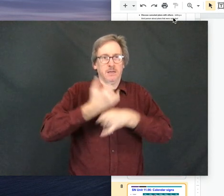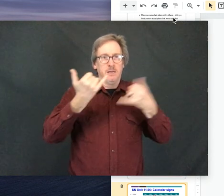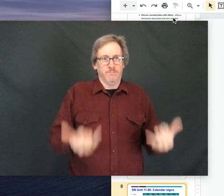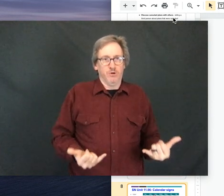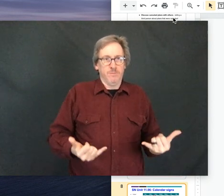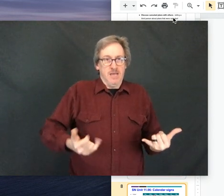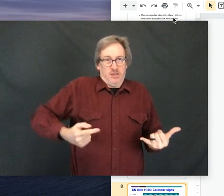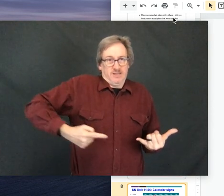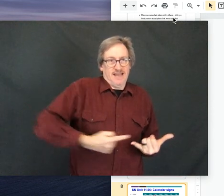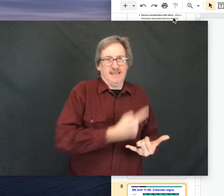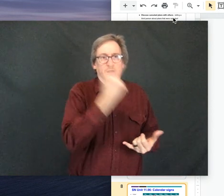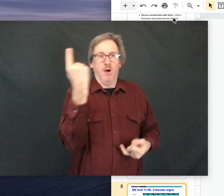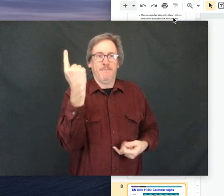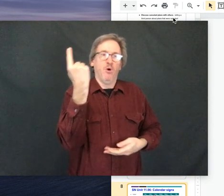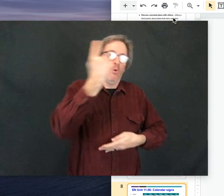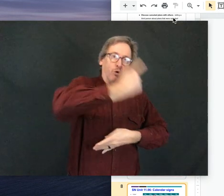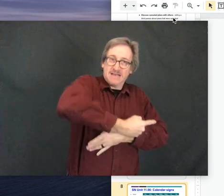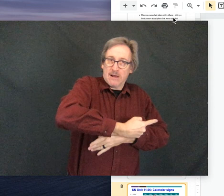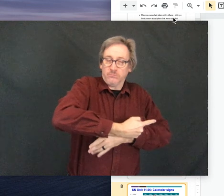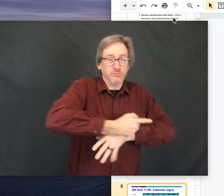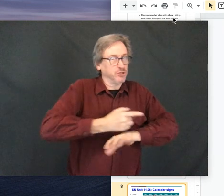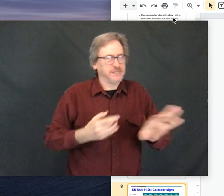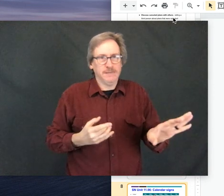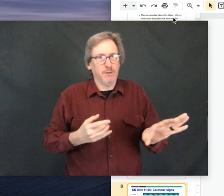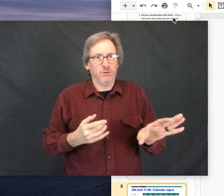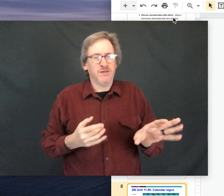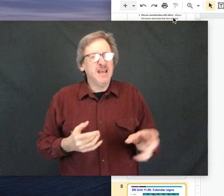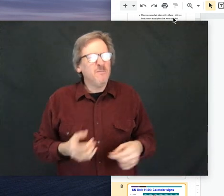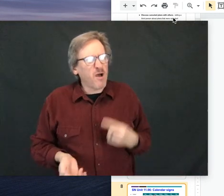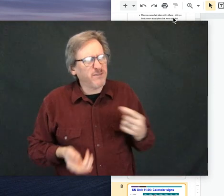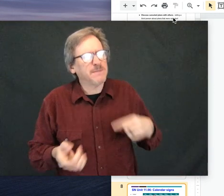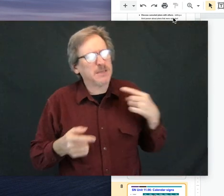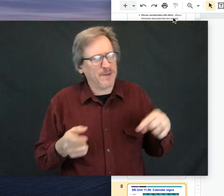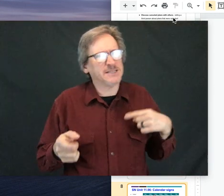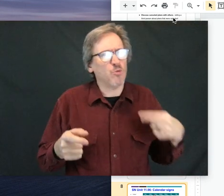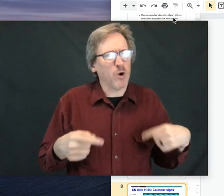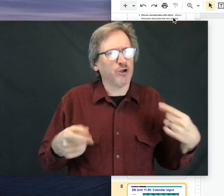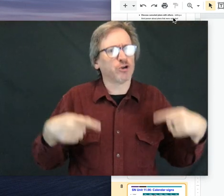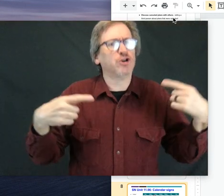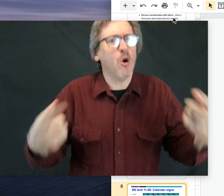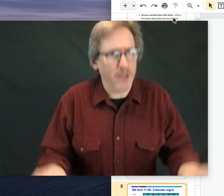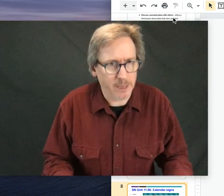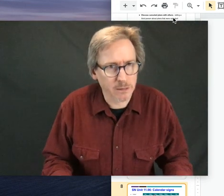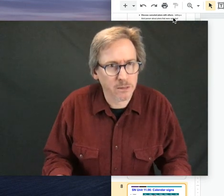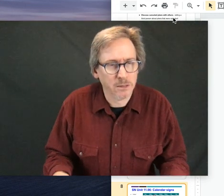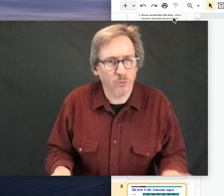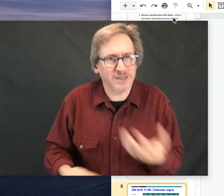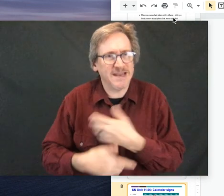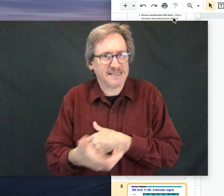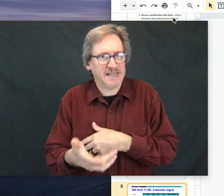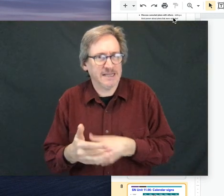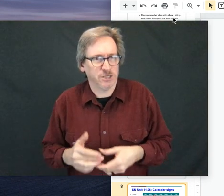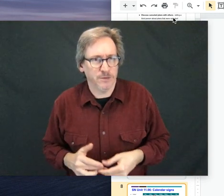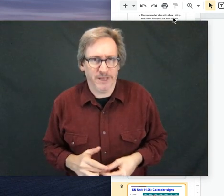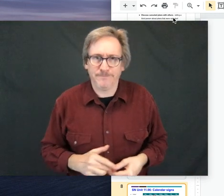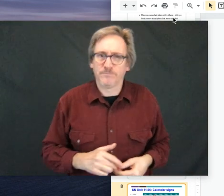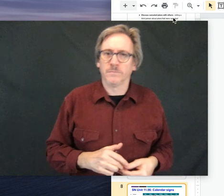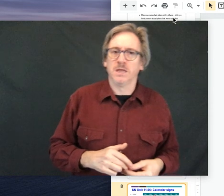today, boom. The day can go up or down. You'll see both. Oftentimes it depends on where you're going, what the next